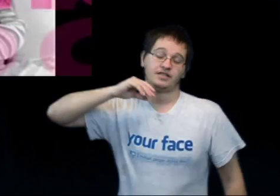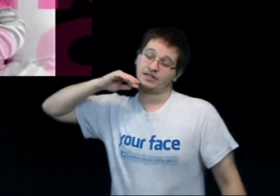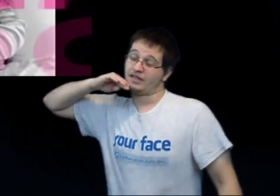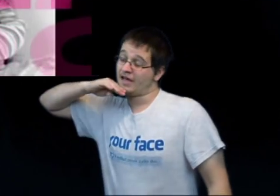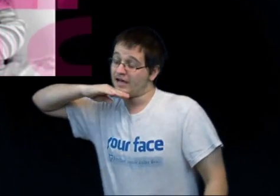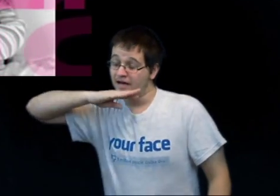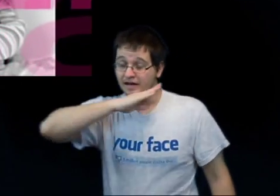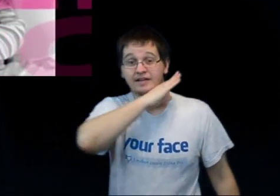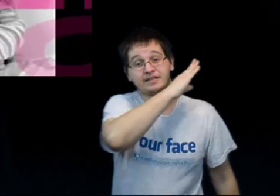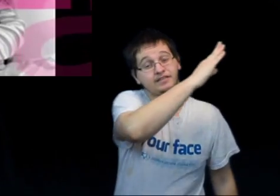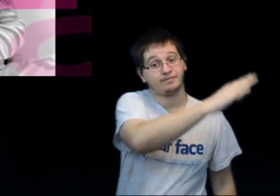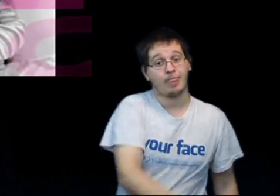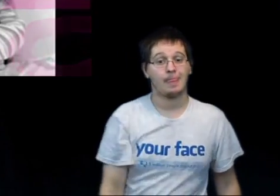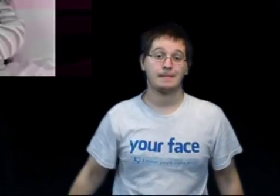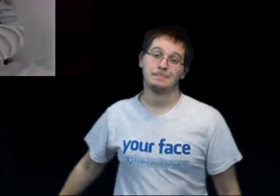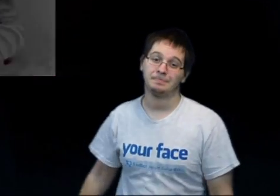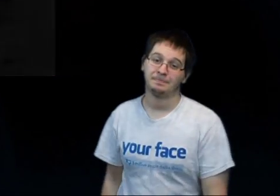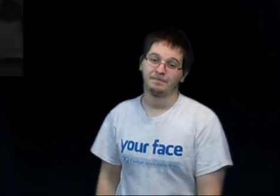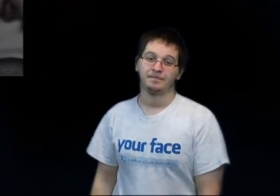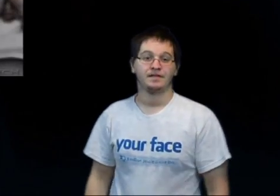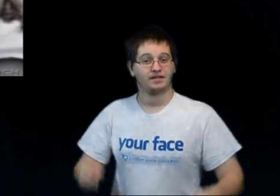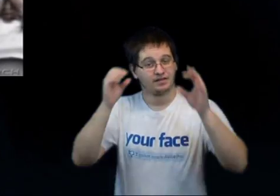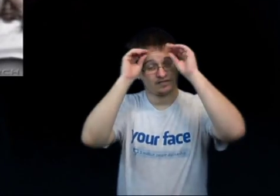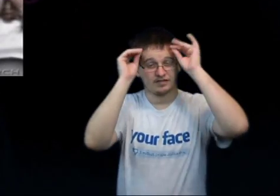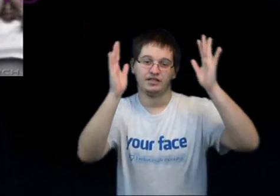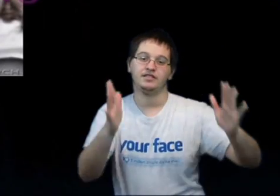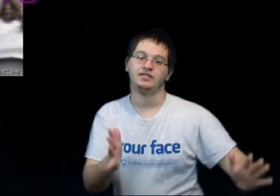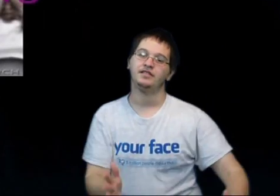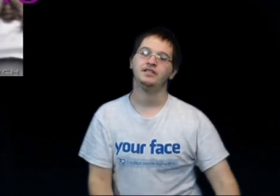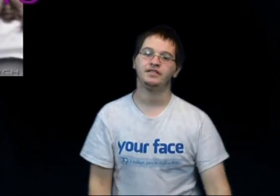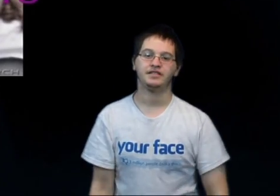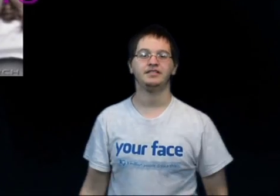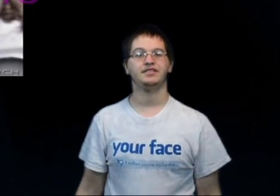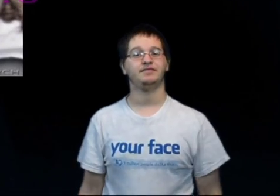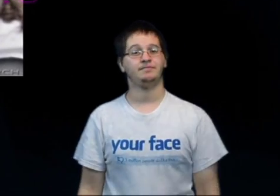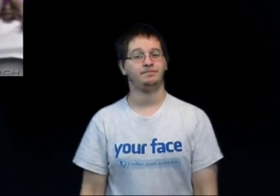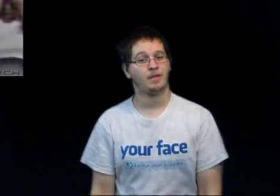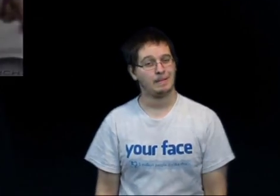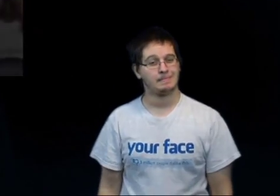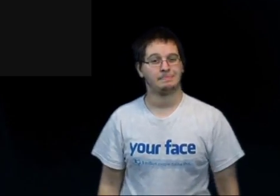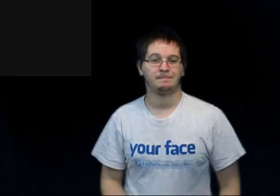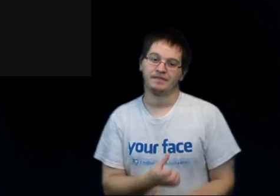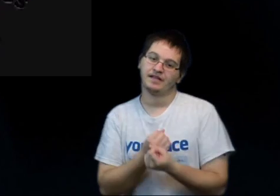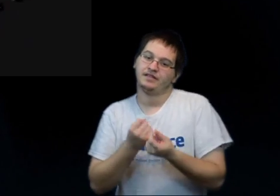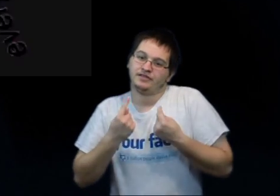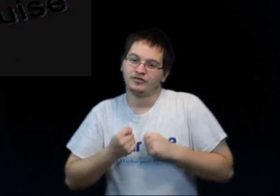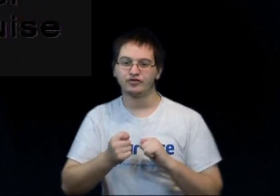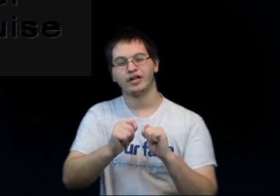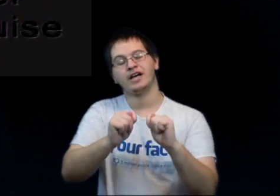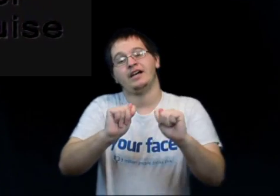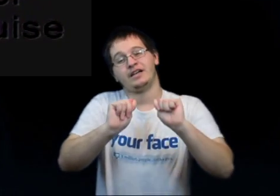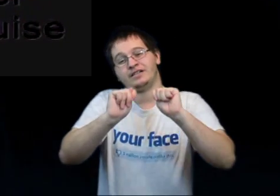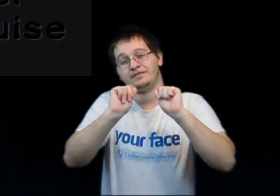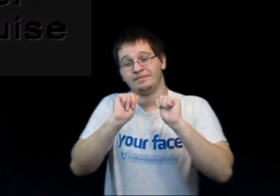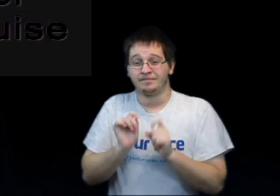Alyssa lies To the teachers As